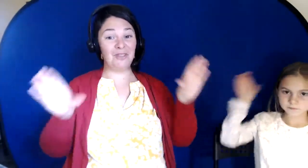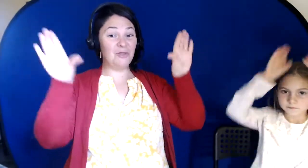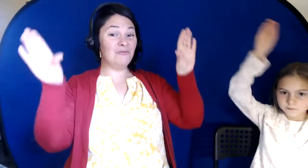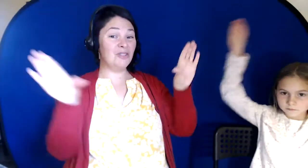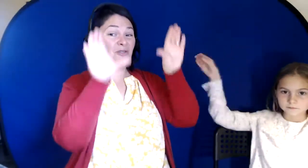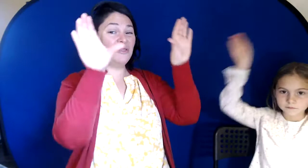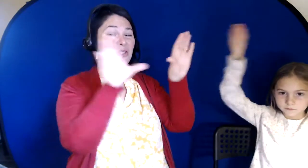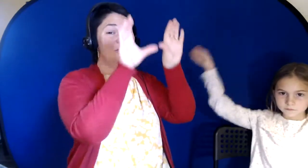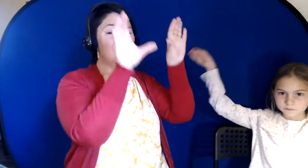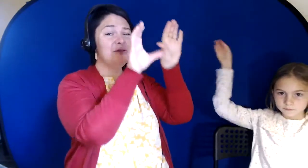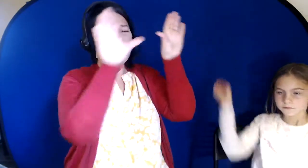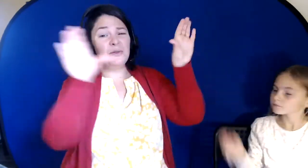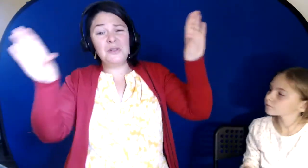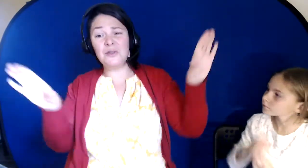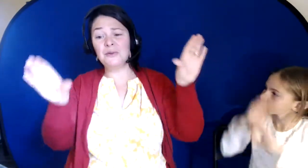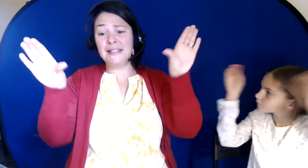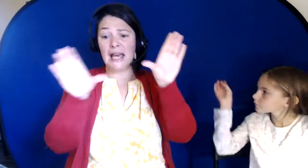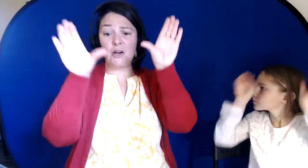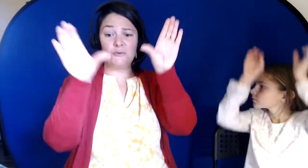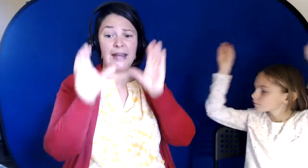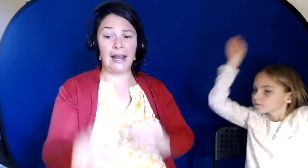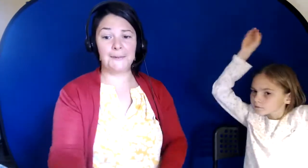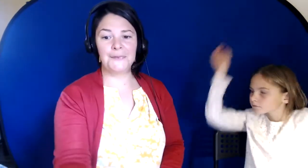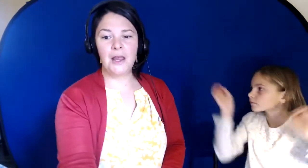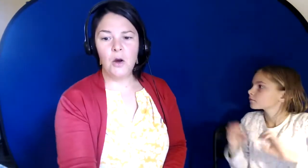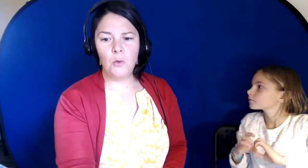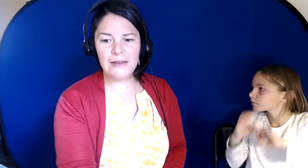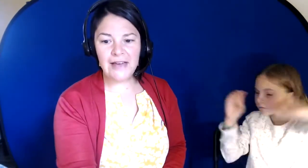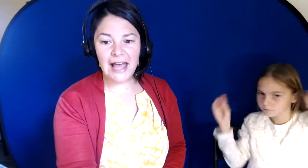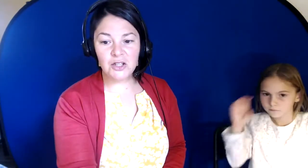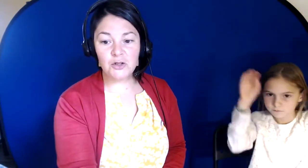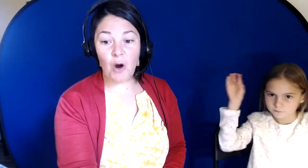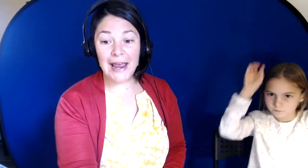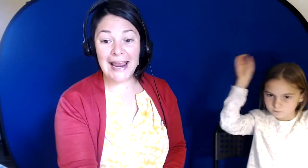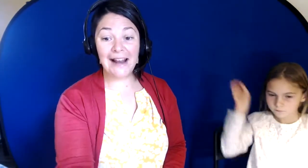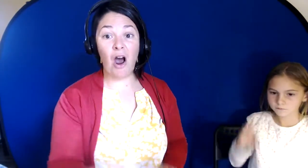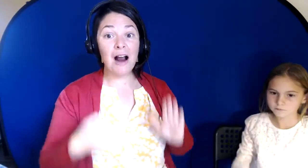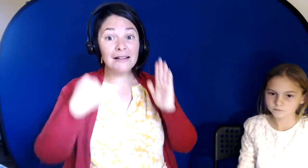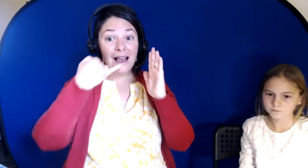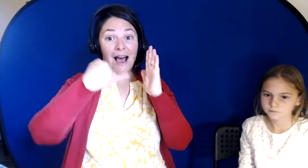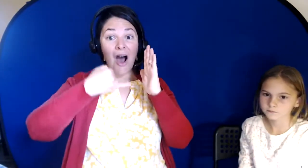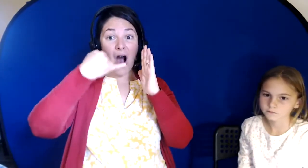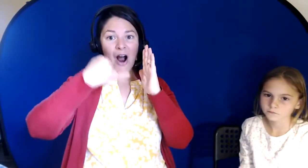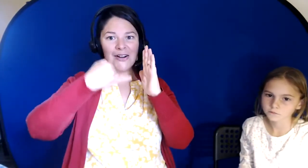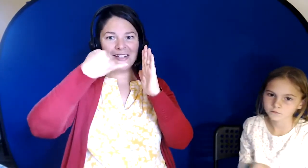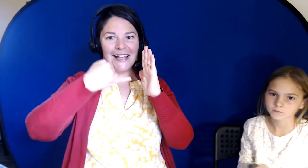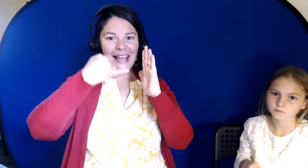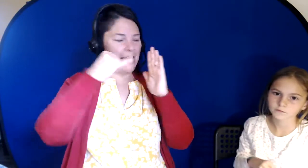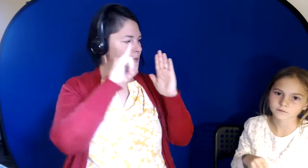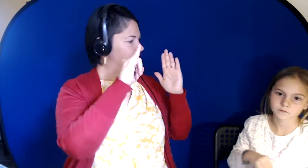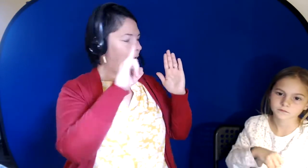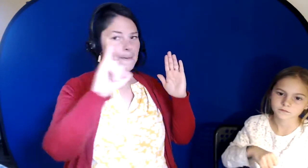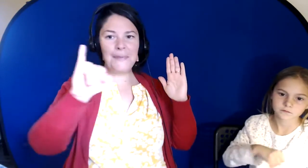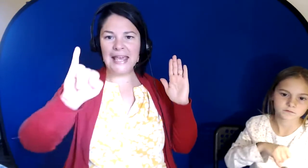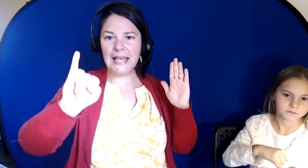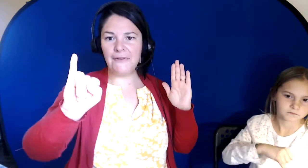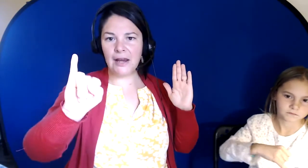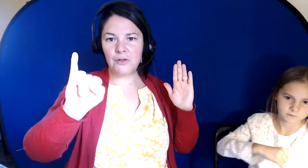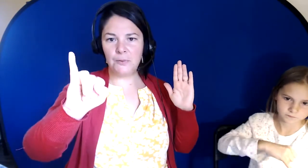do, do, do, do, do. Decorating. We've got drawing and art. Art is with our pinky finger. So put up your